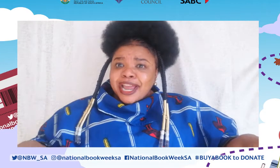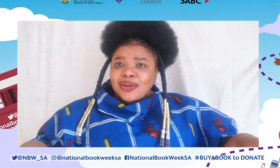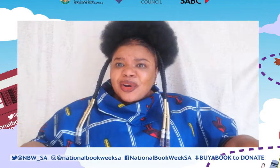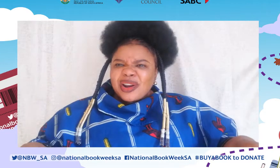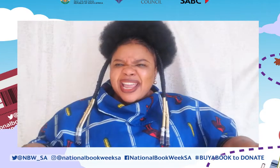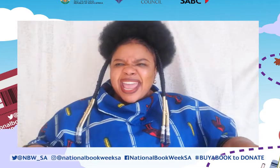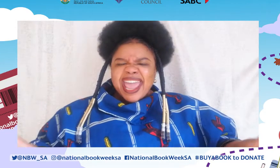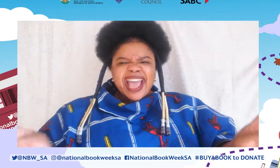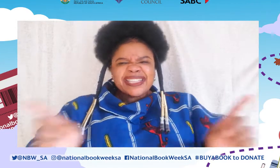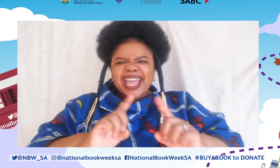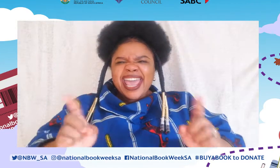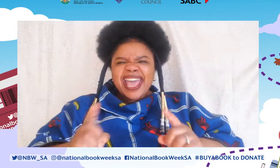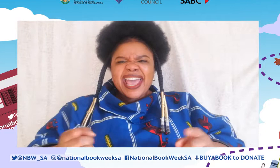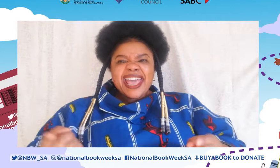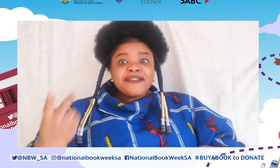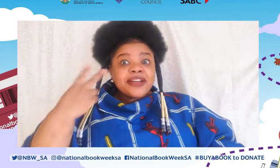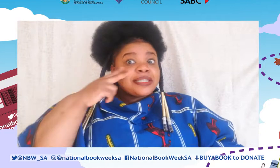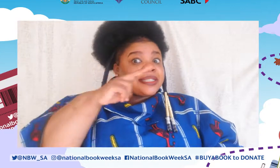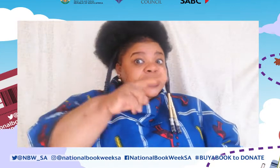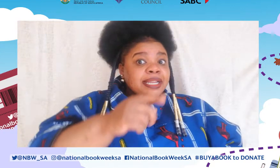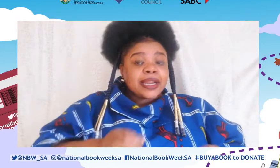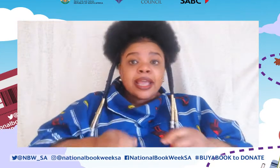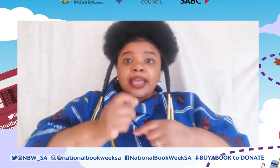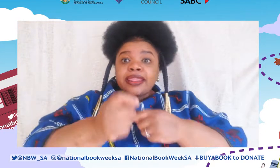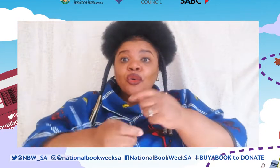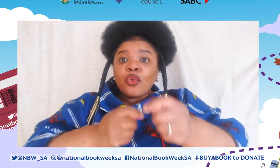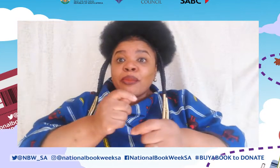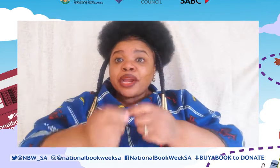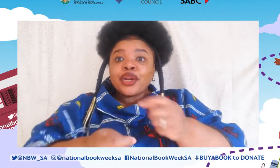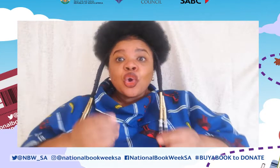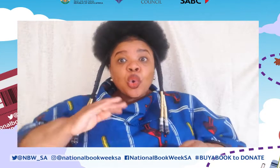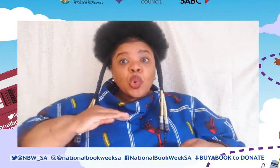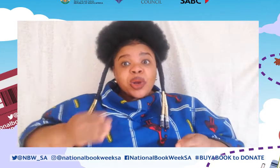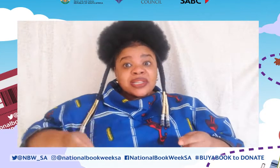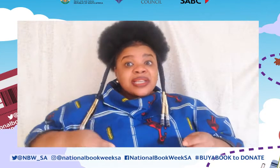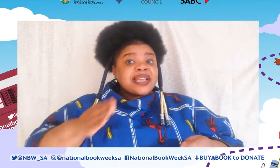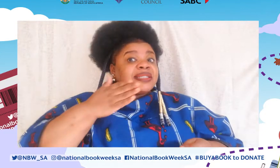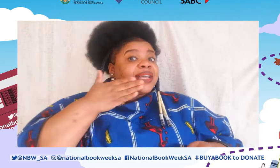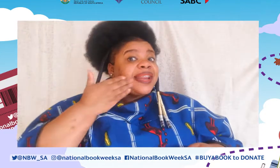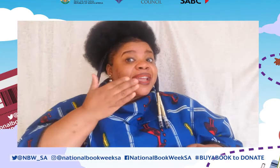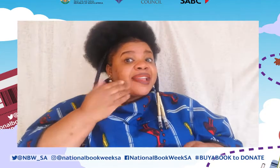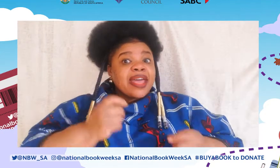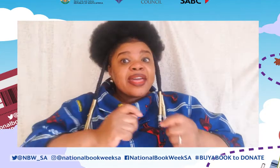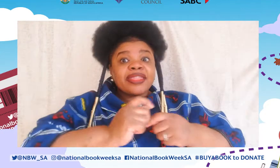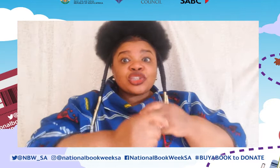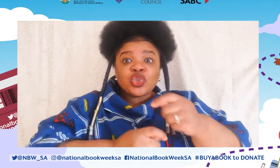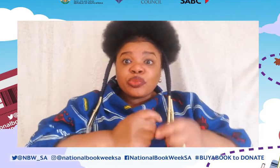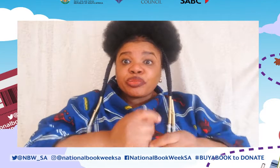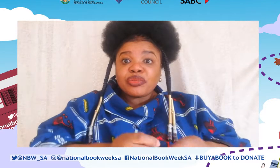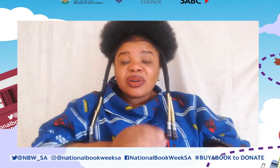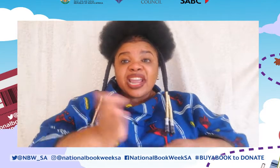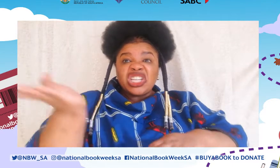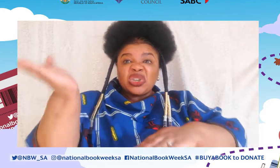nobody at all has ever seen the woman who was selling the